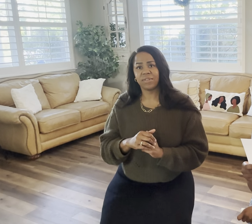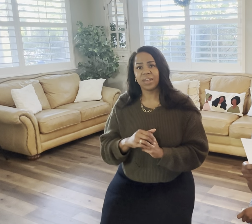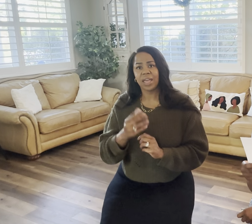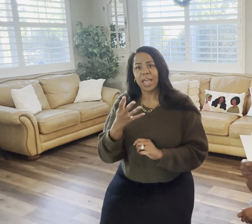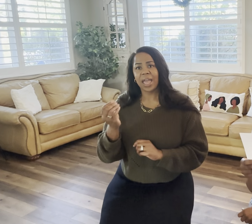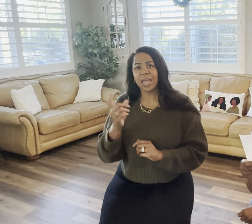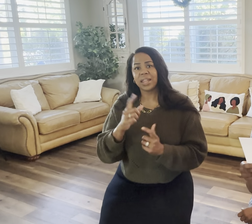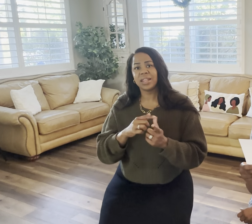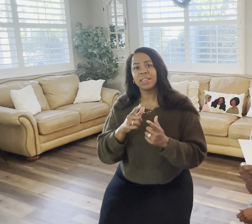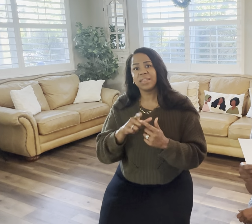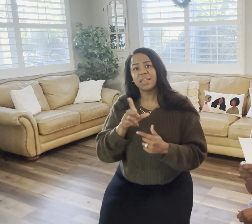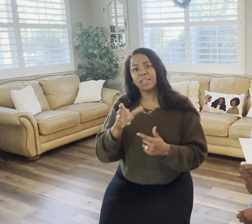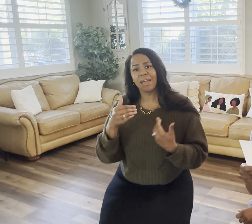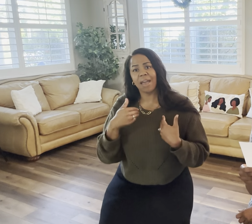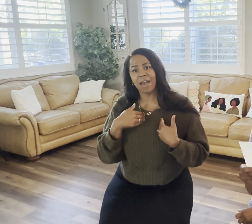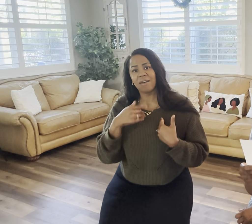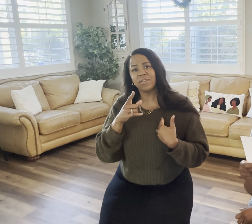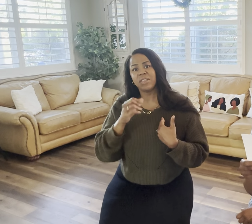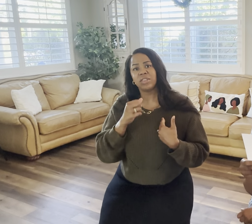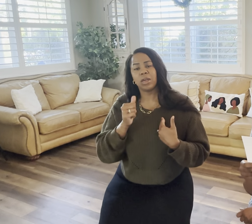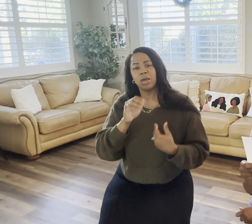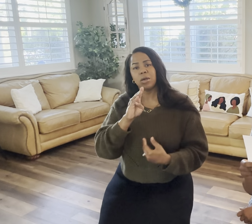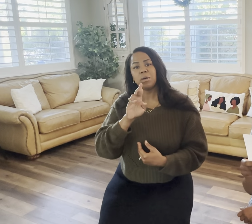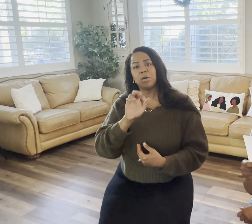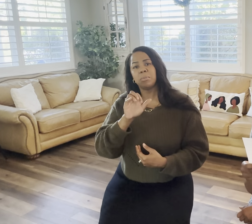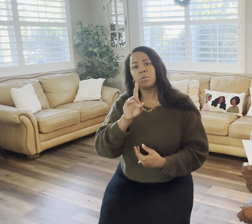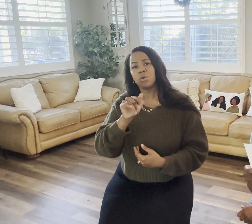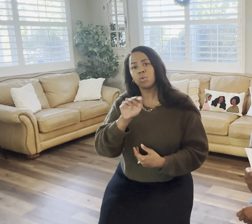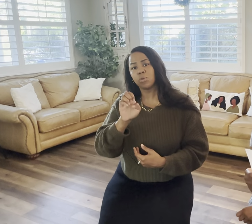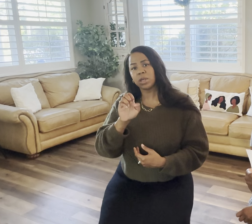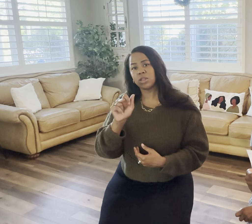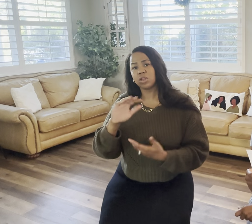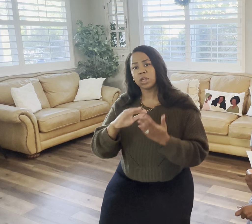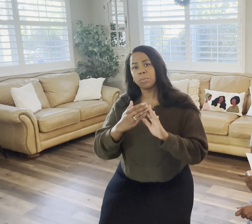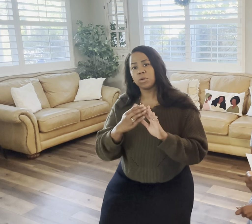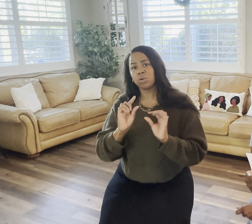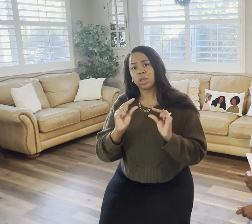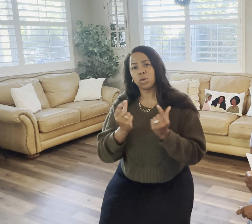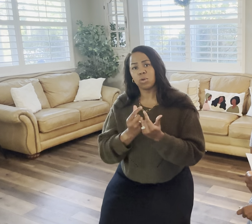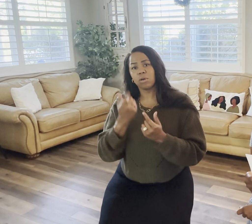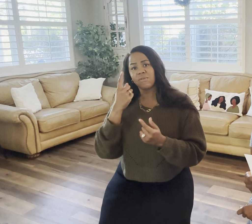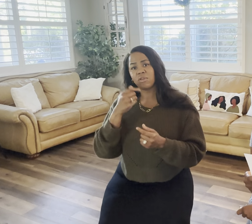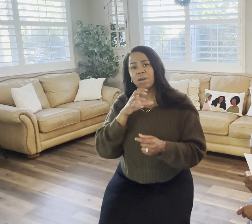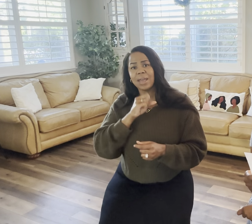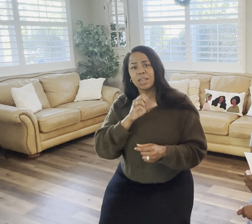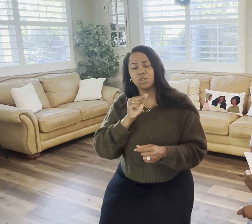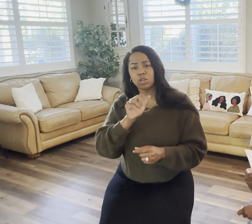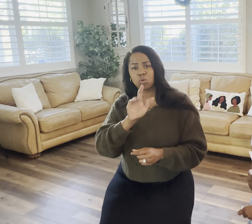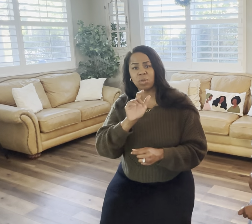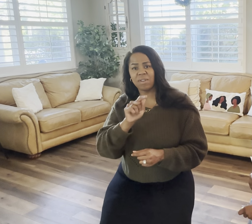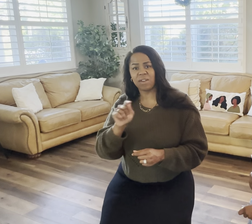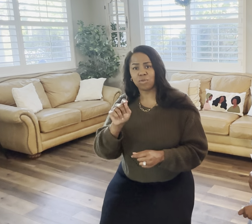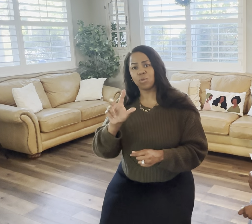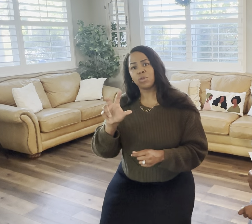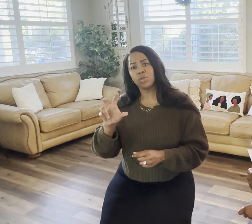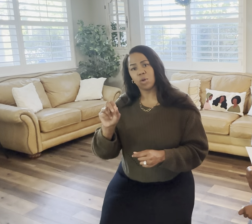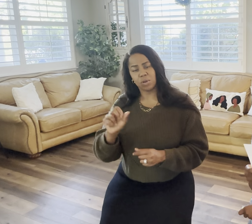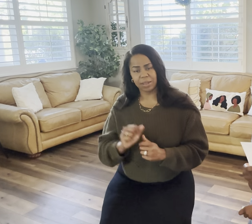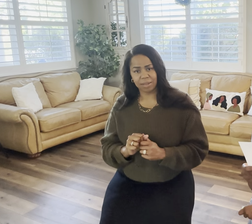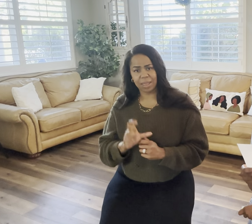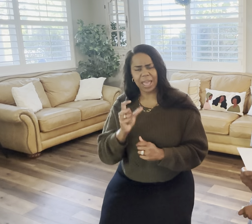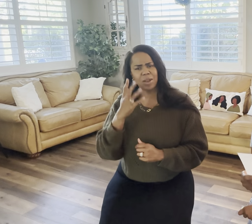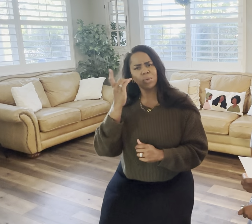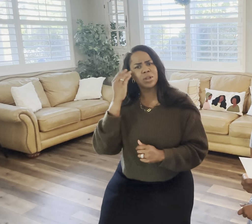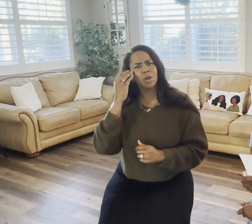the Bridge Community Group for ages 25 and 30. Because as we know, our struggles